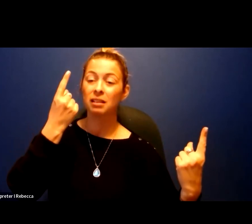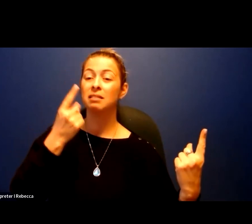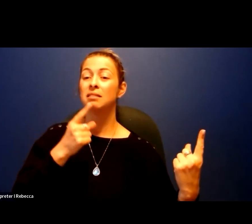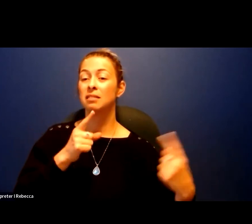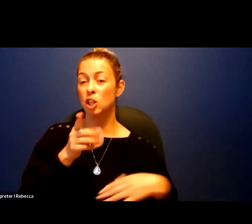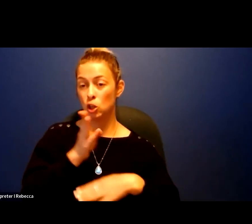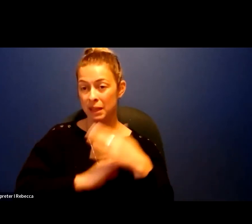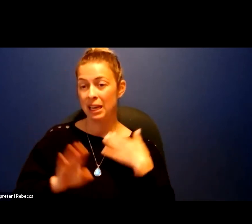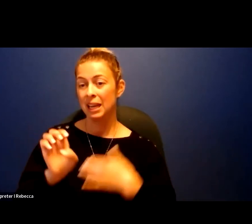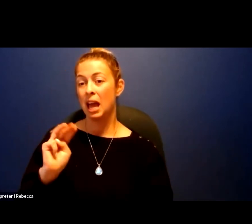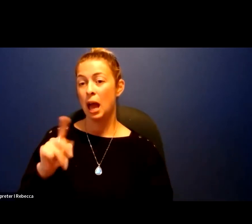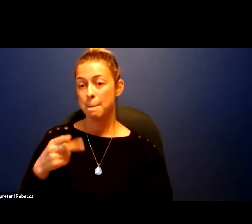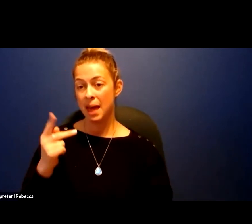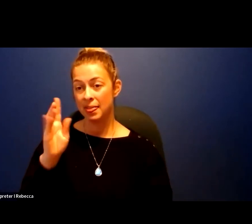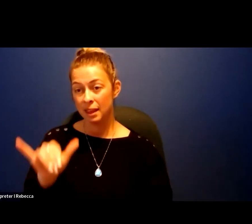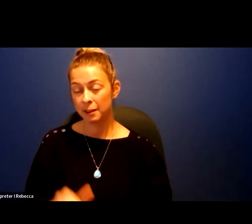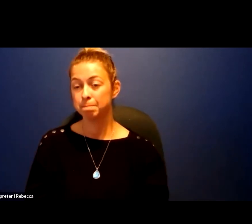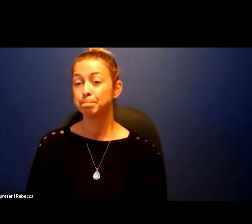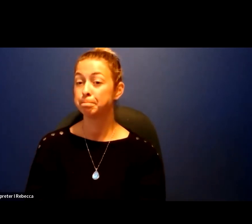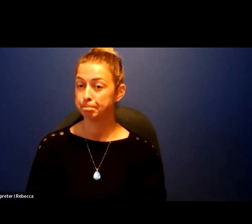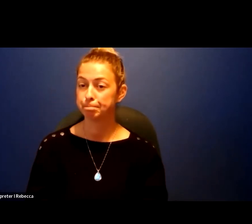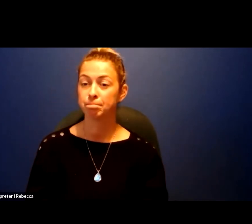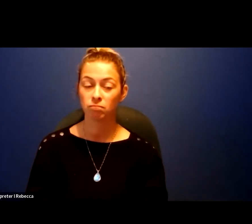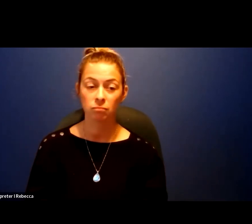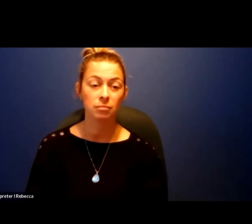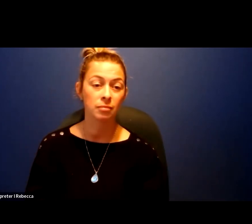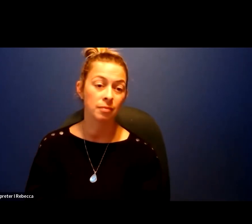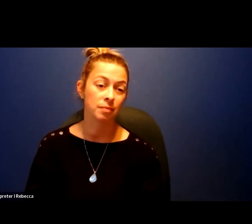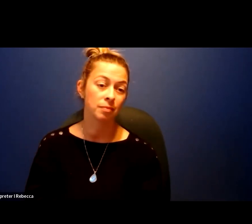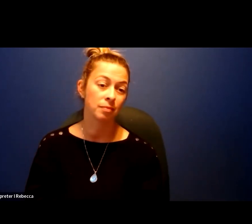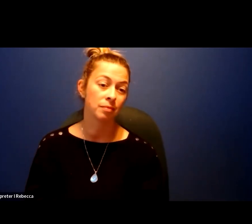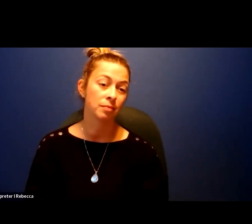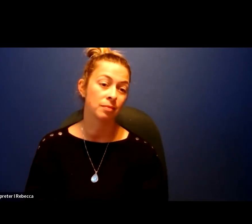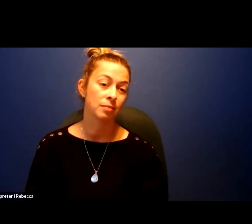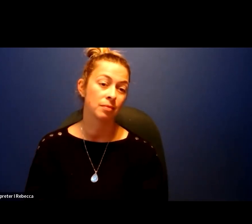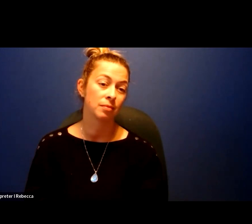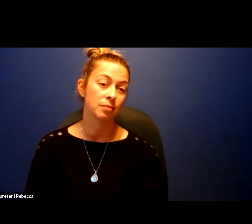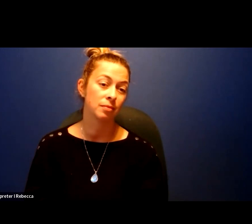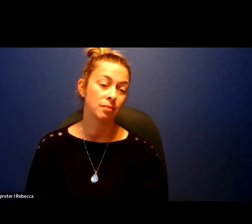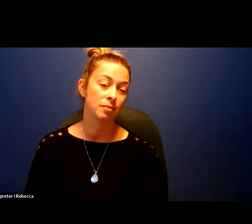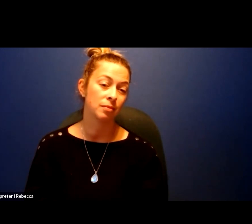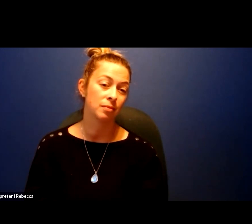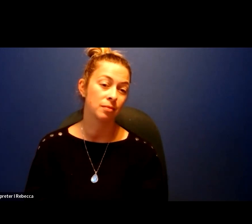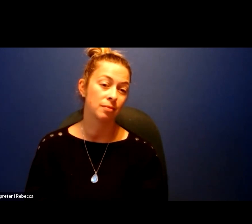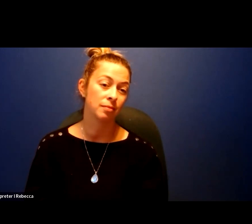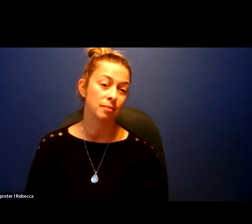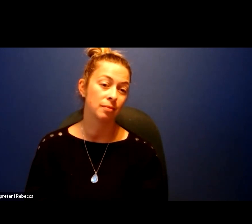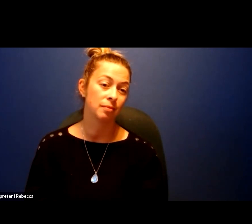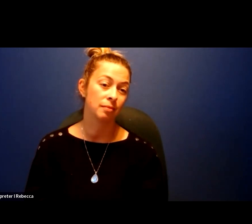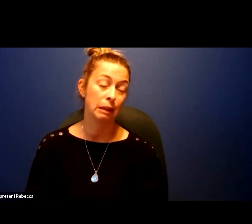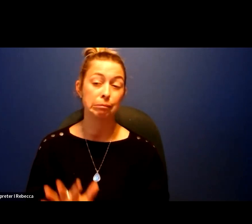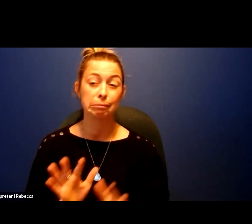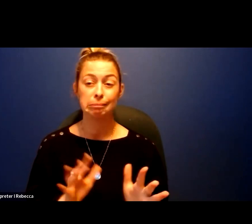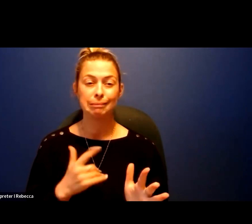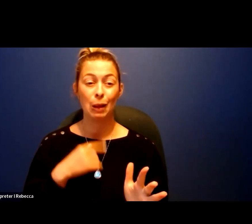Humility and empathy as necessary. Thank you, Dr. Works. Dr. Bear. I like me at the end here. I was going to say empathy